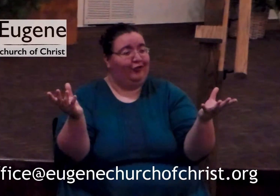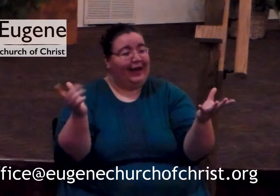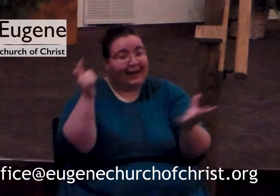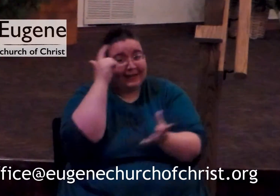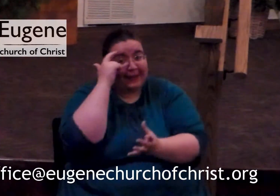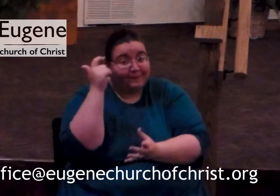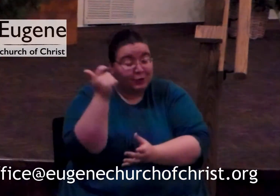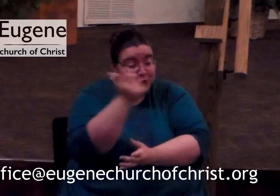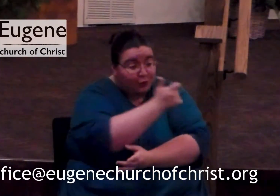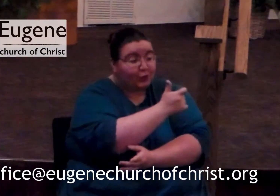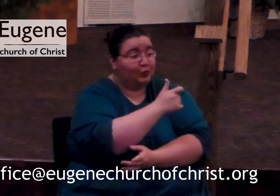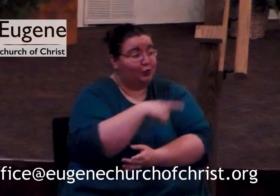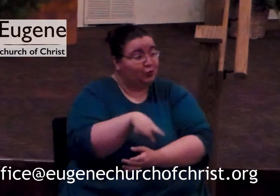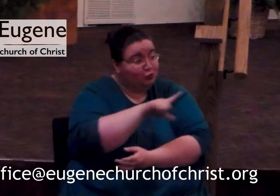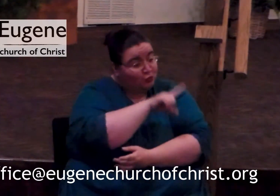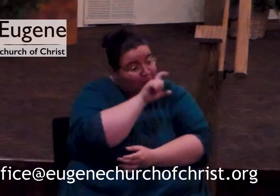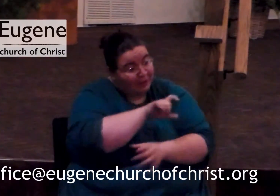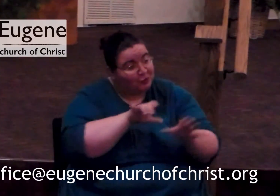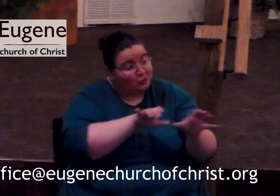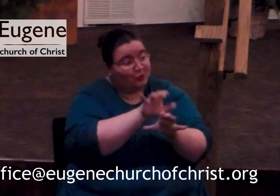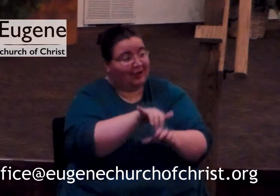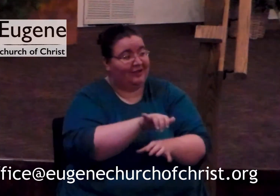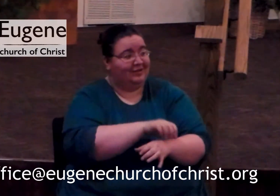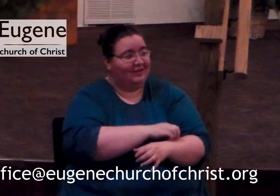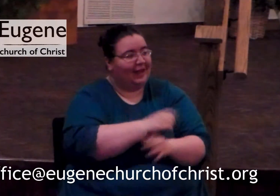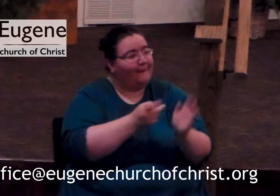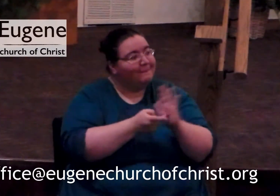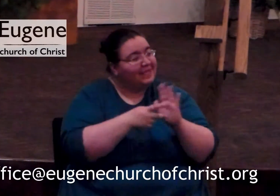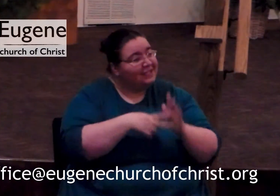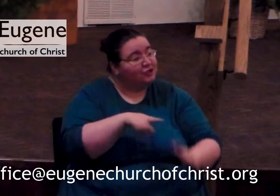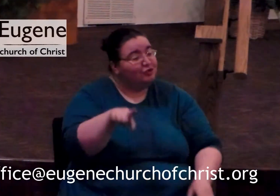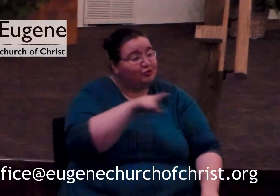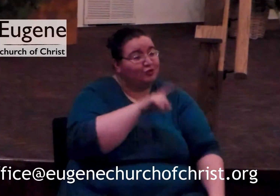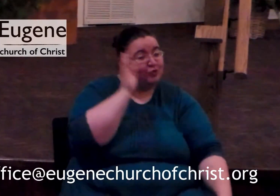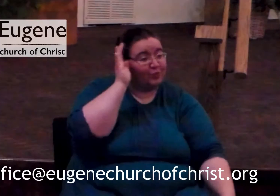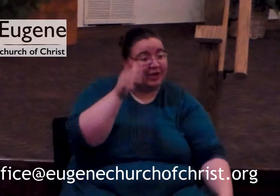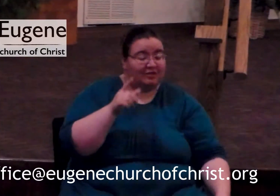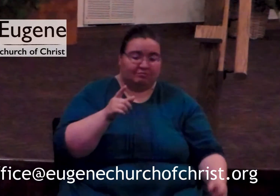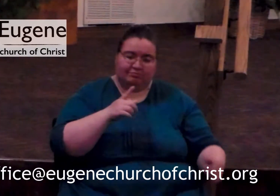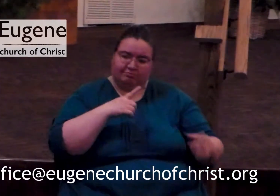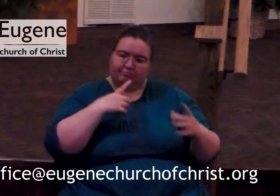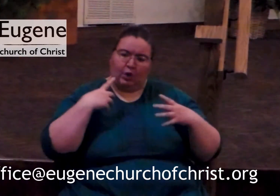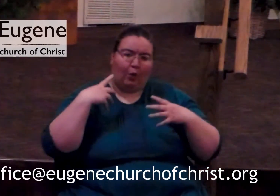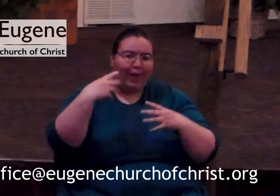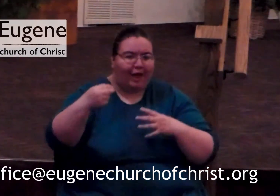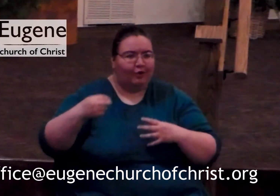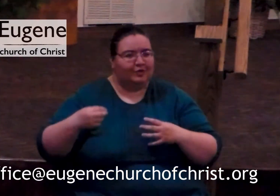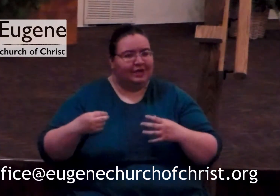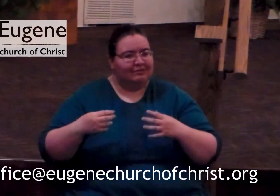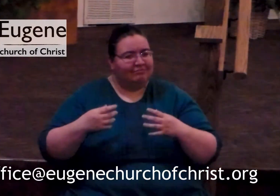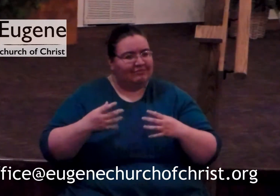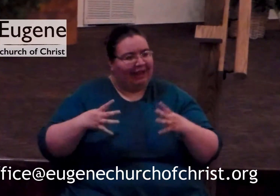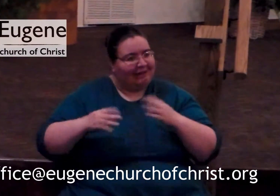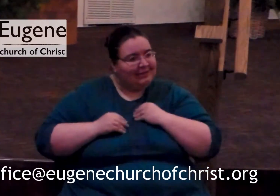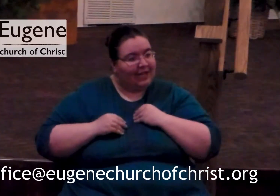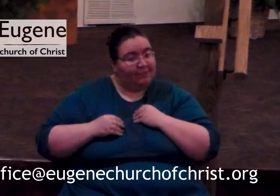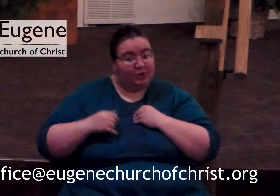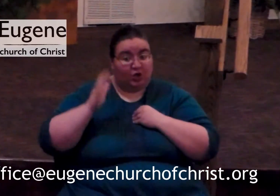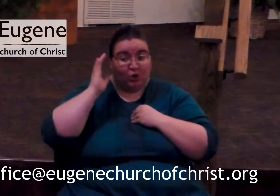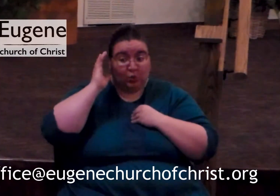it, which means you are going to go out there and acknowledge the fact that you're going to hit paths sometimes. You're going to hit the thorns sometimes. You're going to hit the rocky places